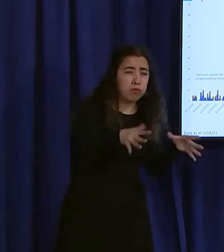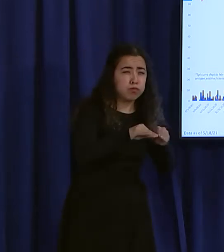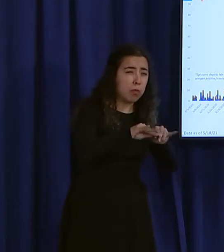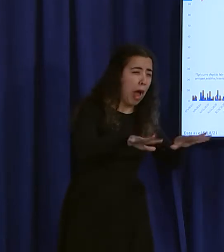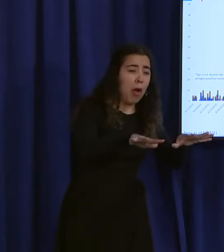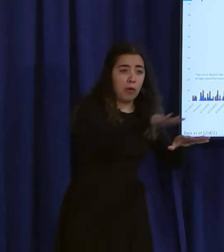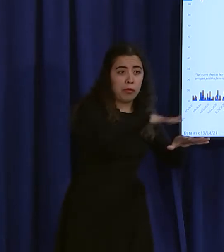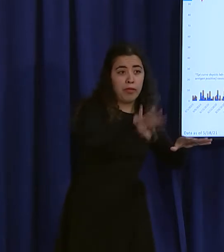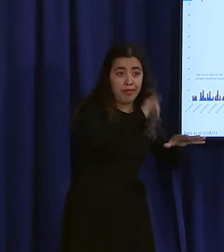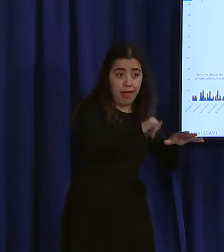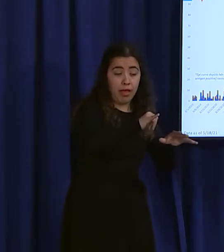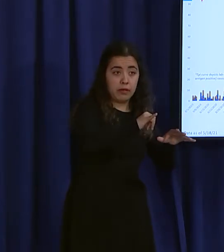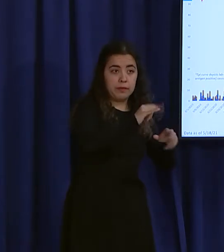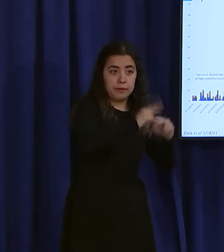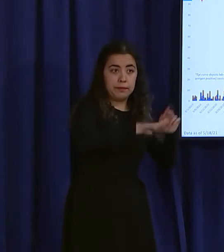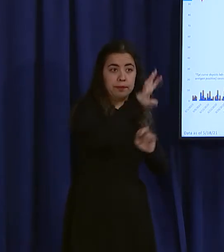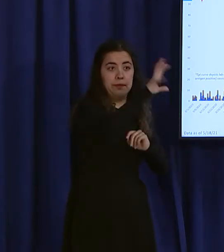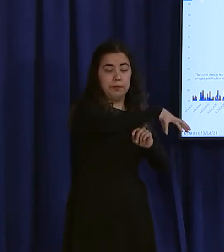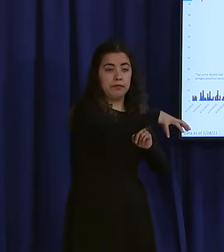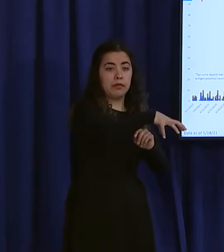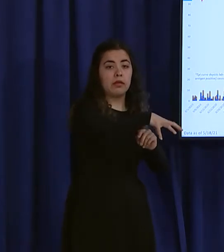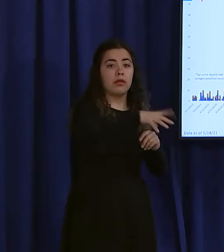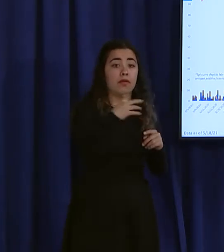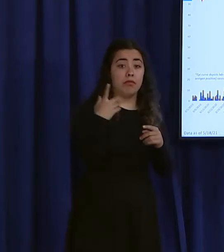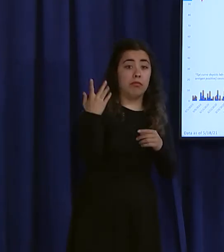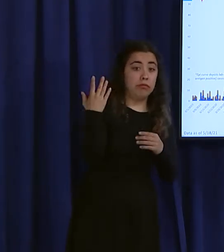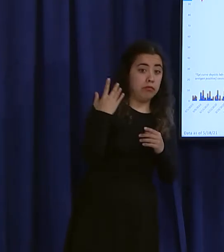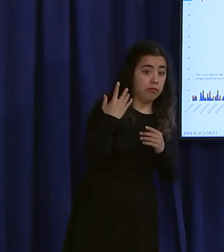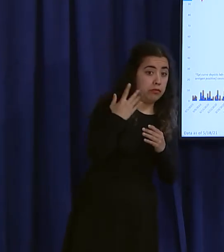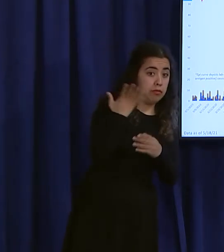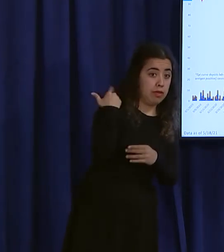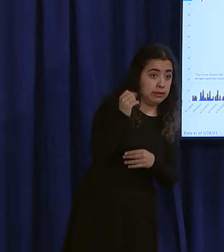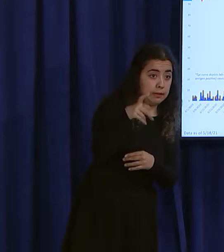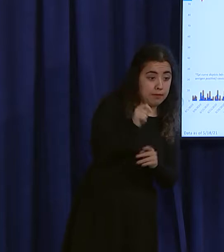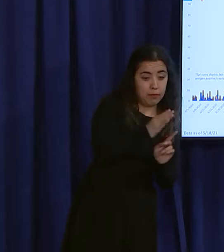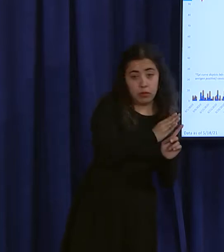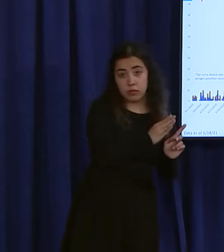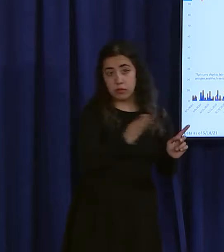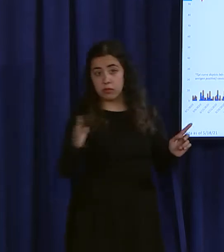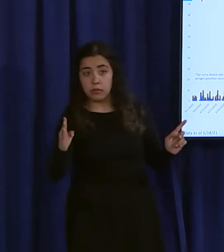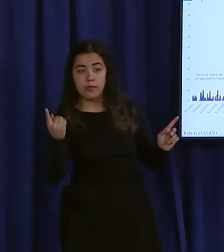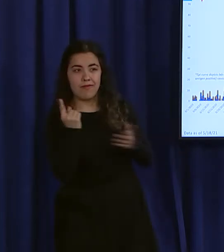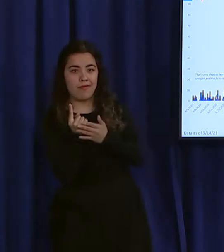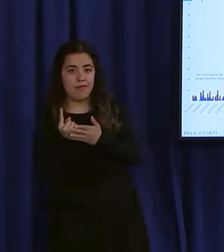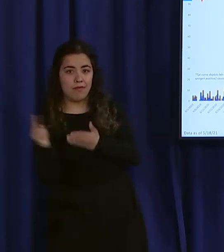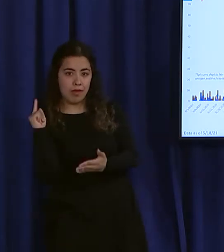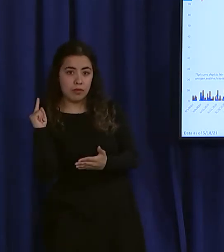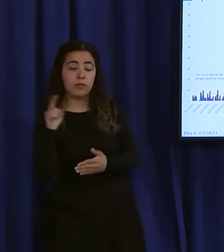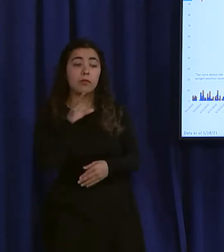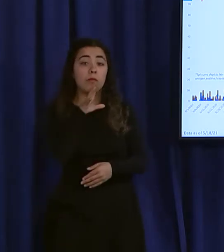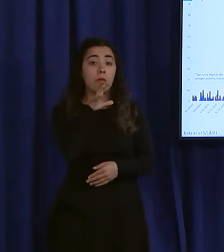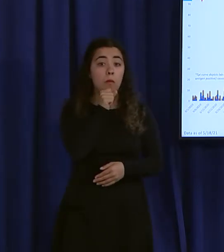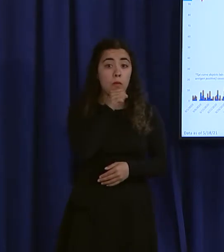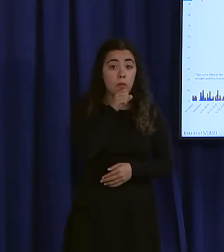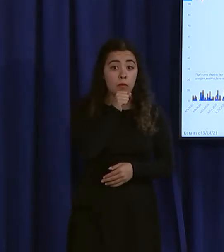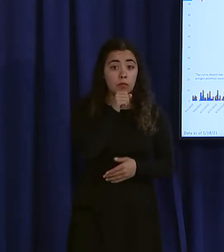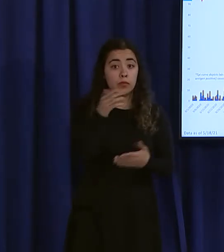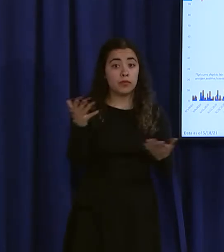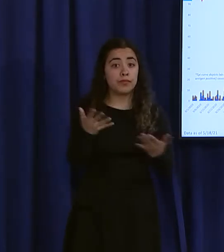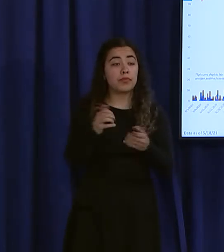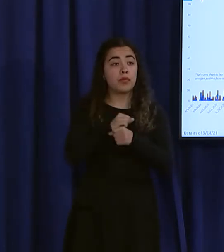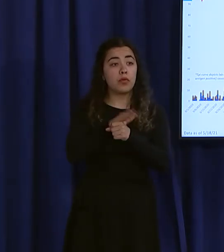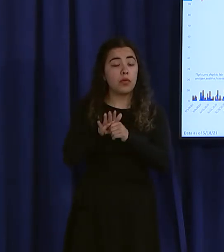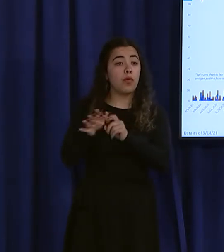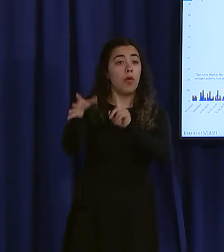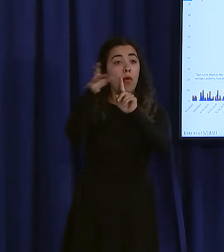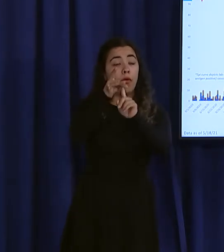in skilled nursing facilities from September through last week. The orange are COVID cases in patients, and the blue are cases